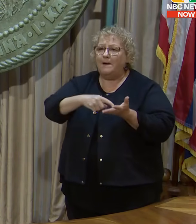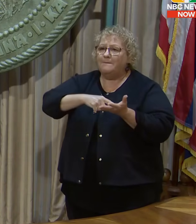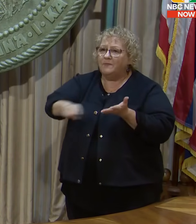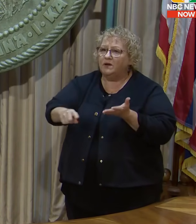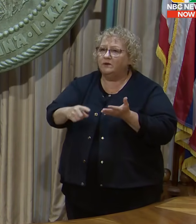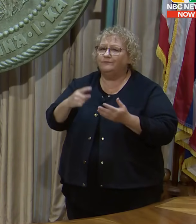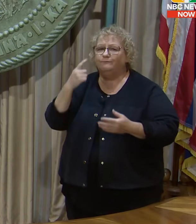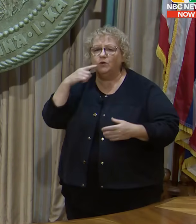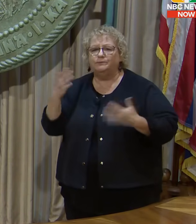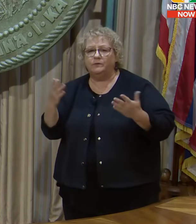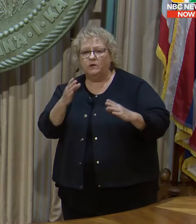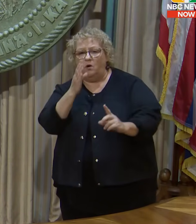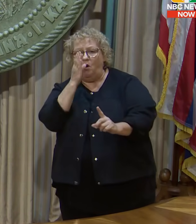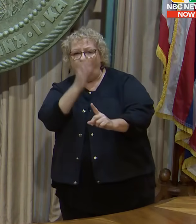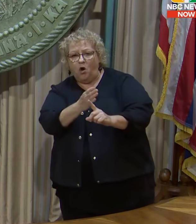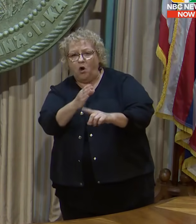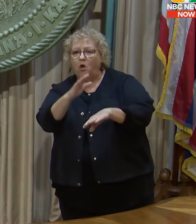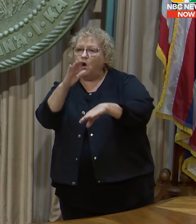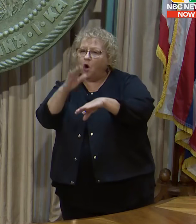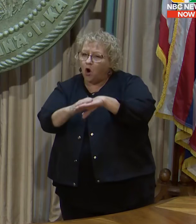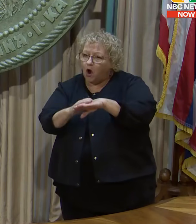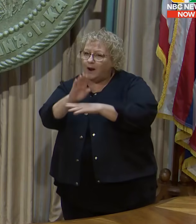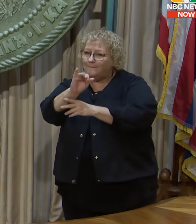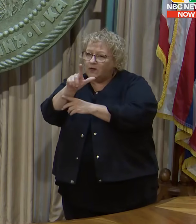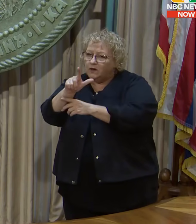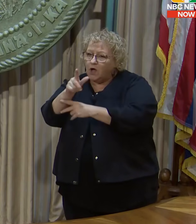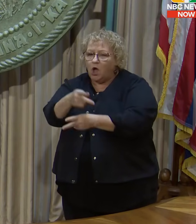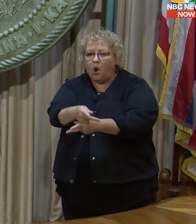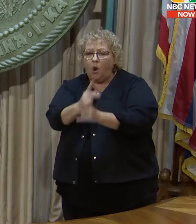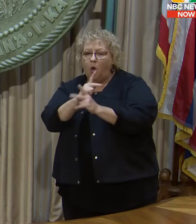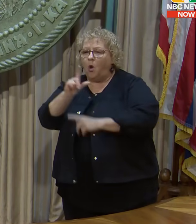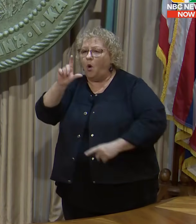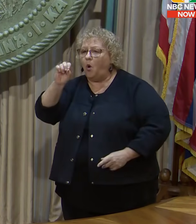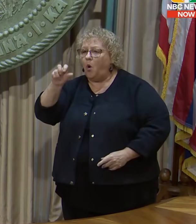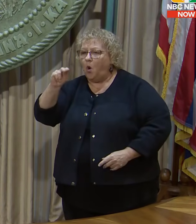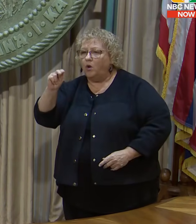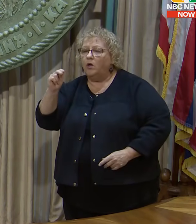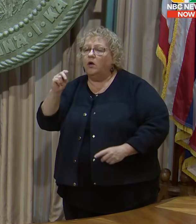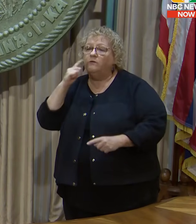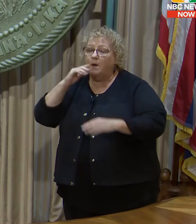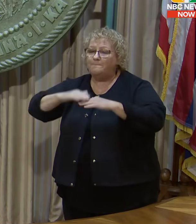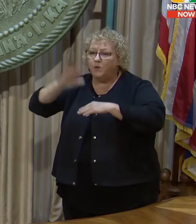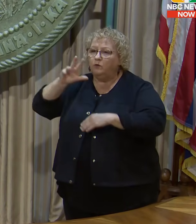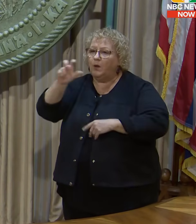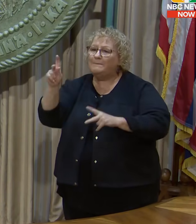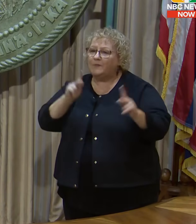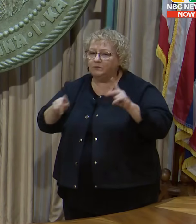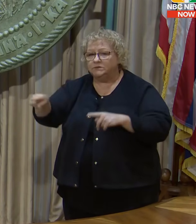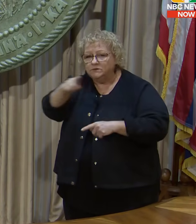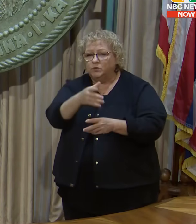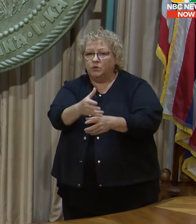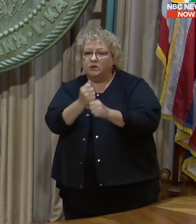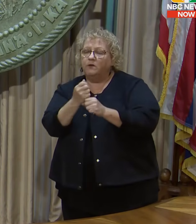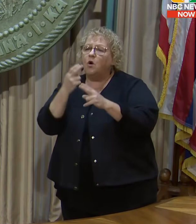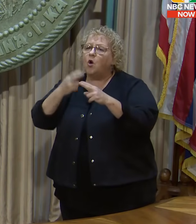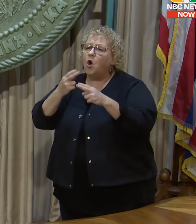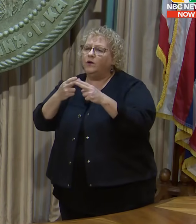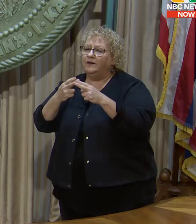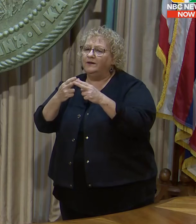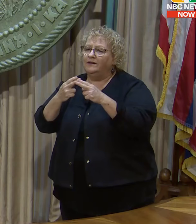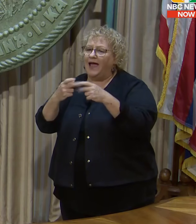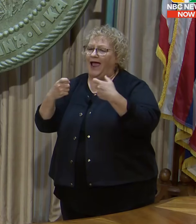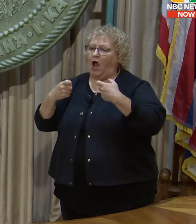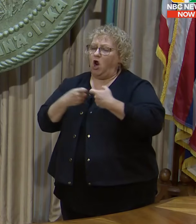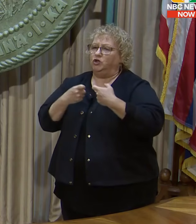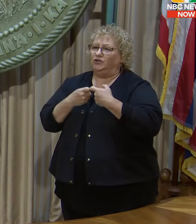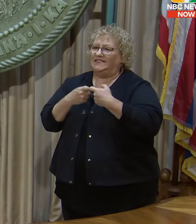for direct on-bill loans for more than 300 individuals who have received energy assistance